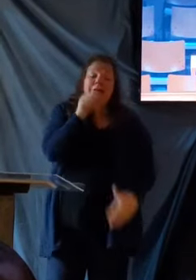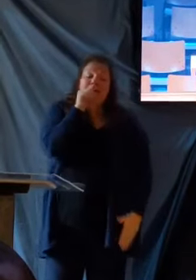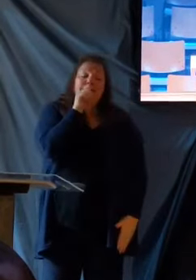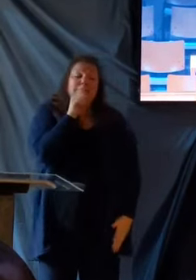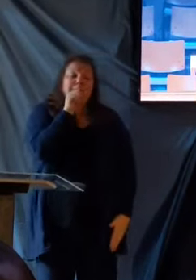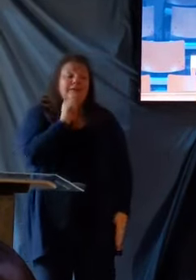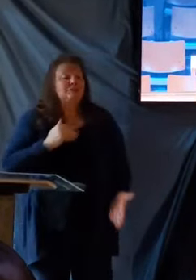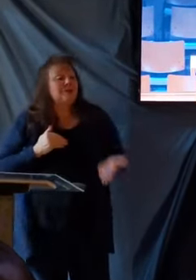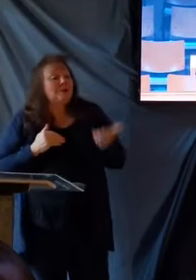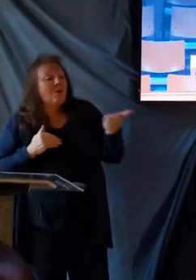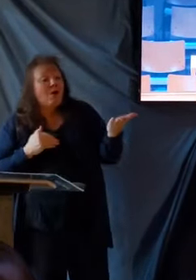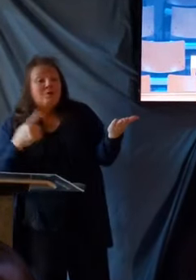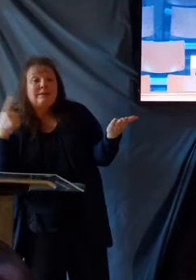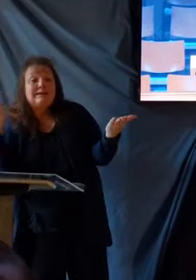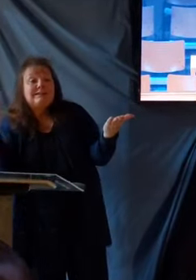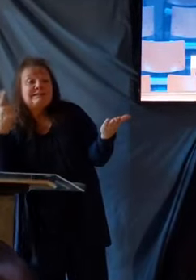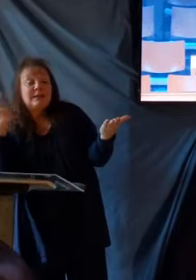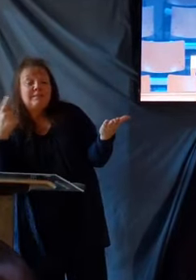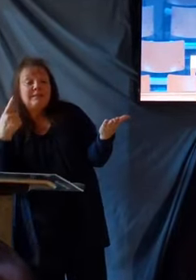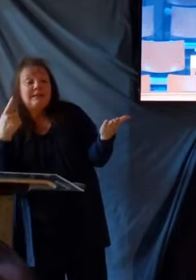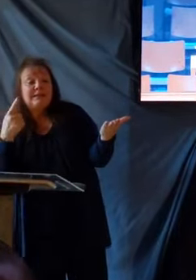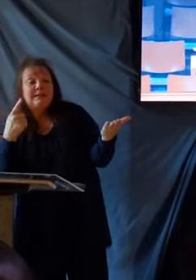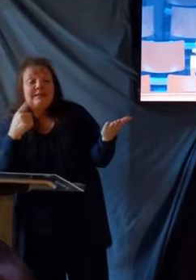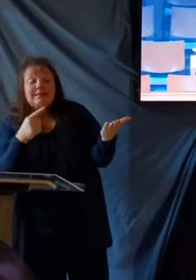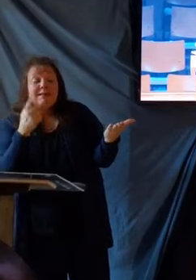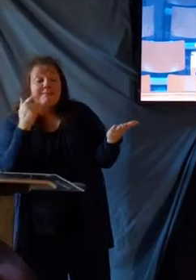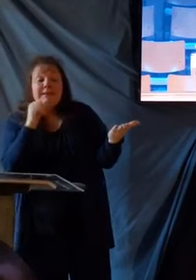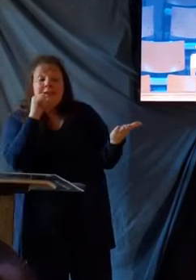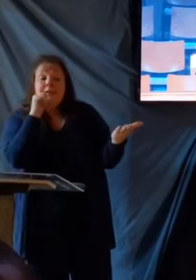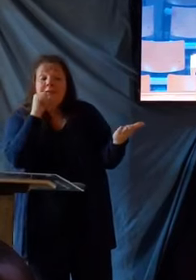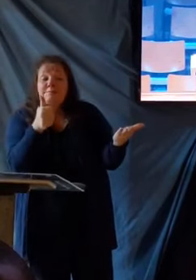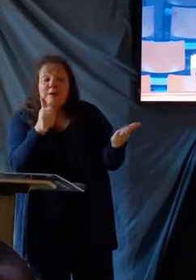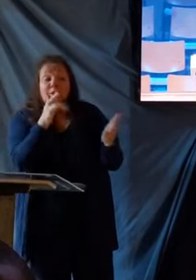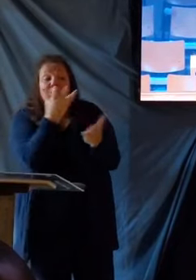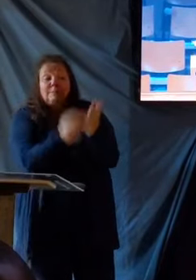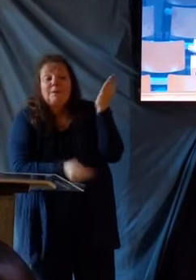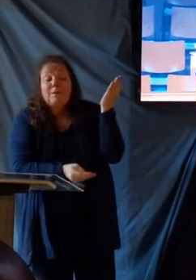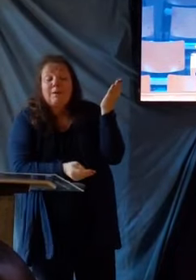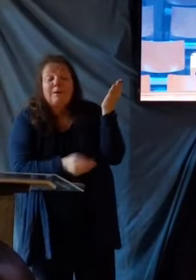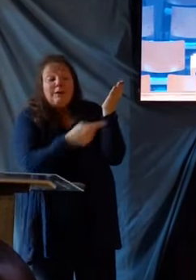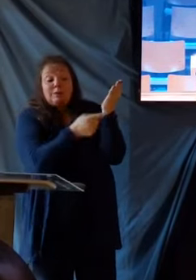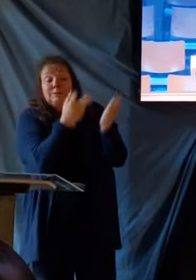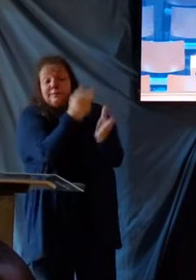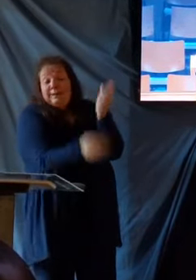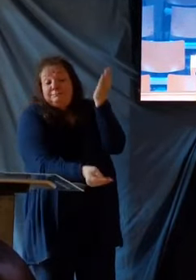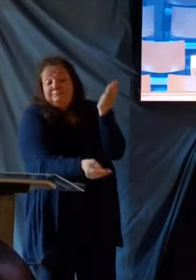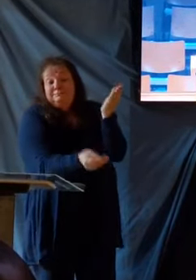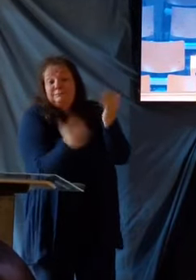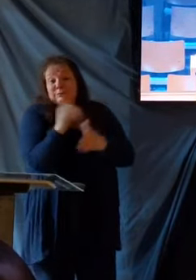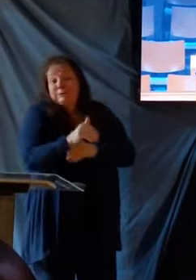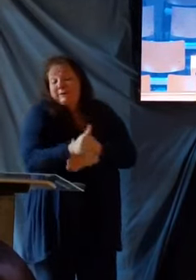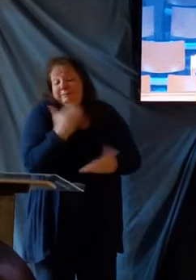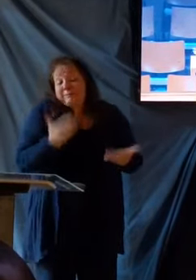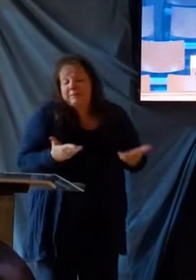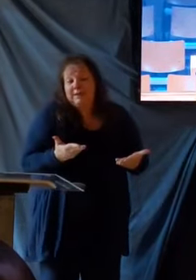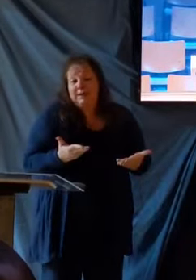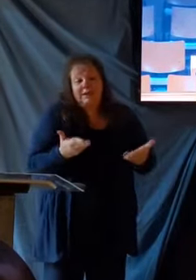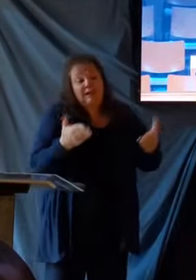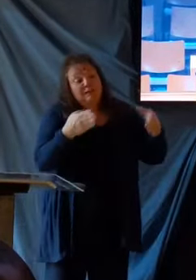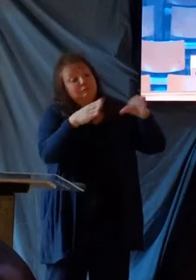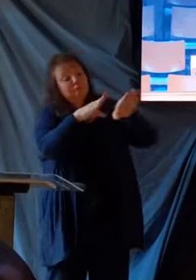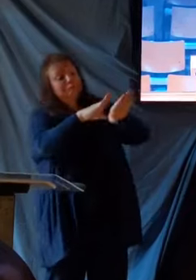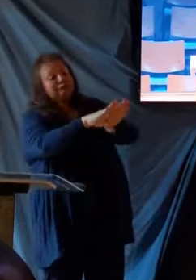patiently offering you something may not be available to you tomorrow. You may be gone. The door